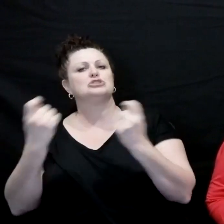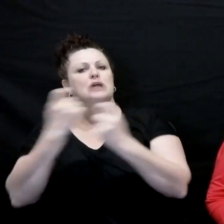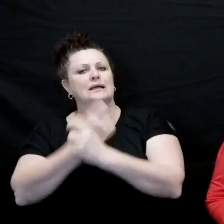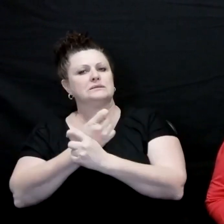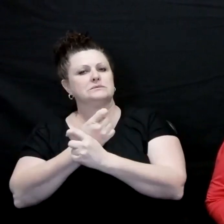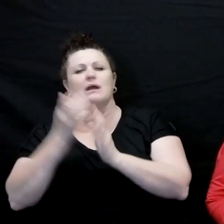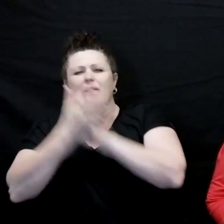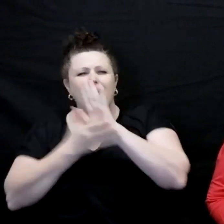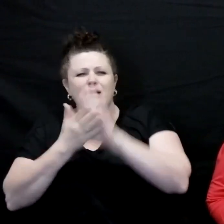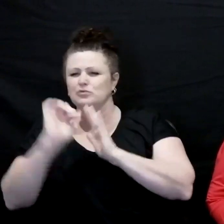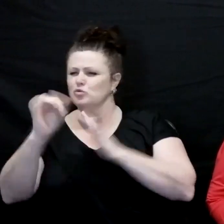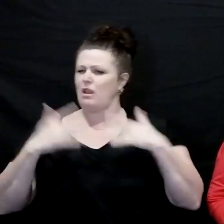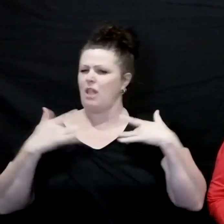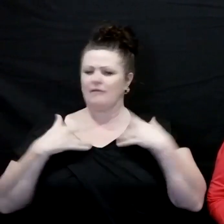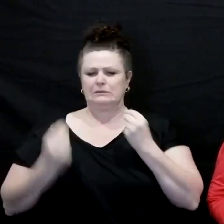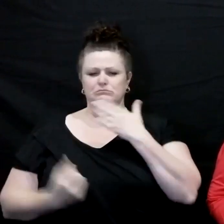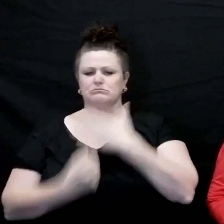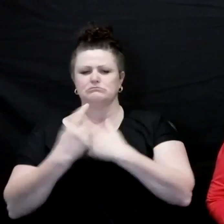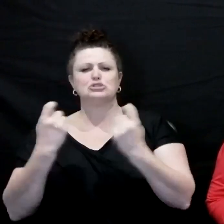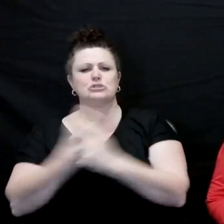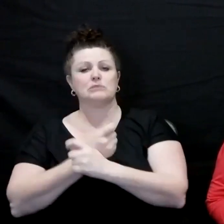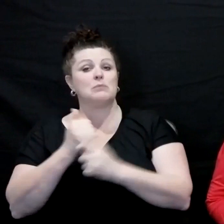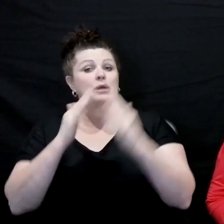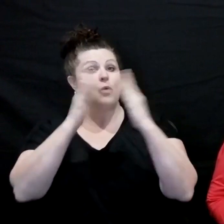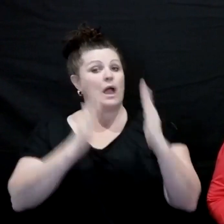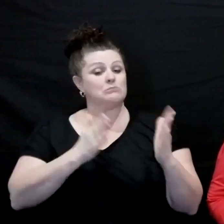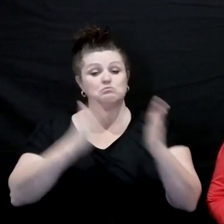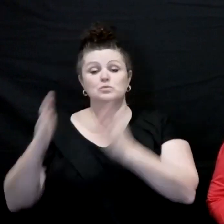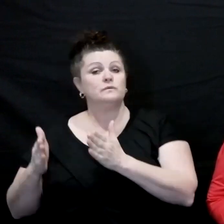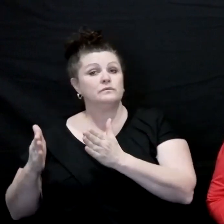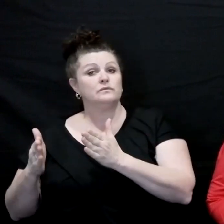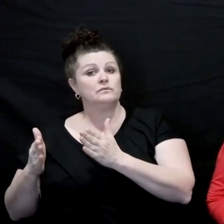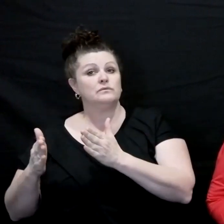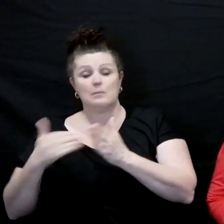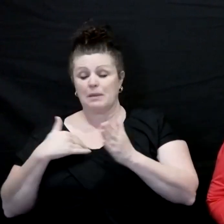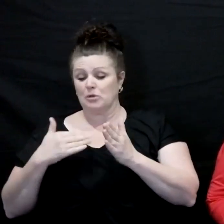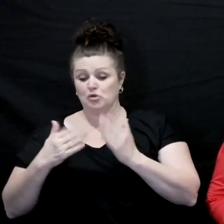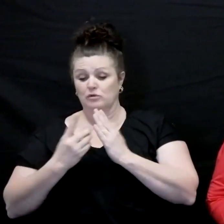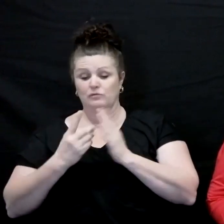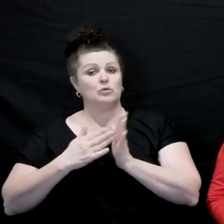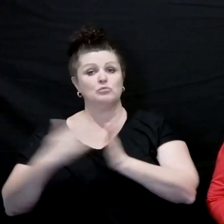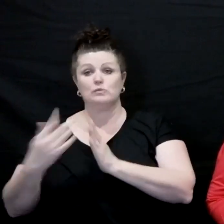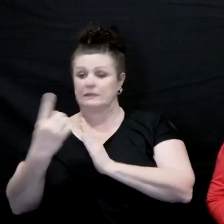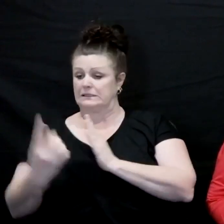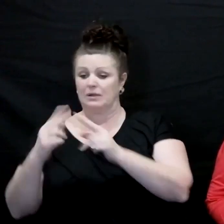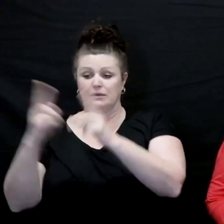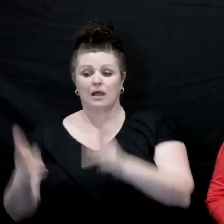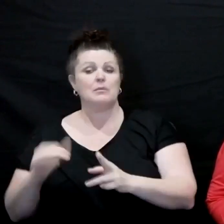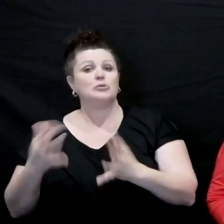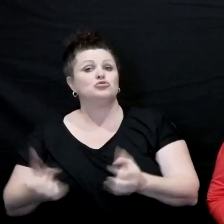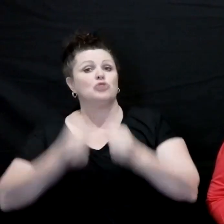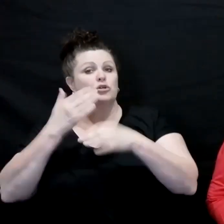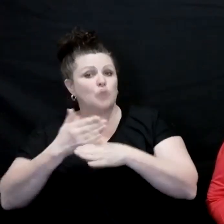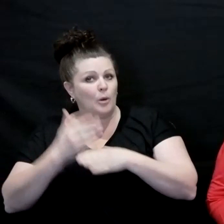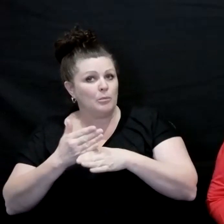something's changed for you. Maybe you've moved house, moved somewhere independent. Maybe you've got a job.